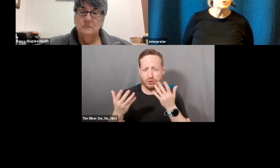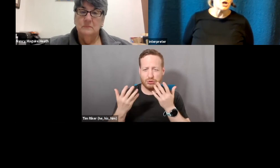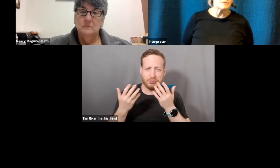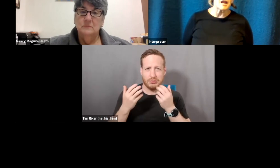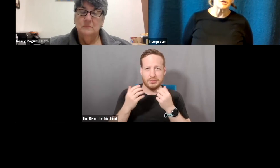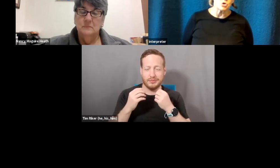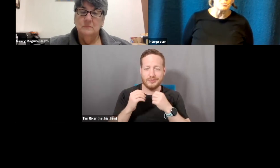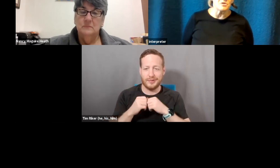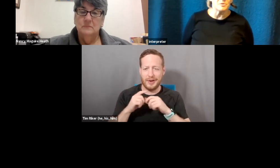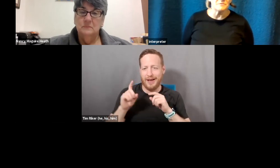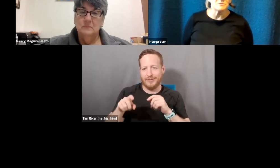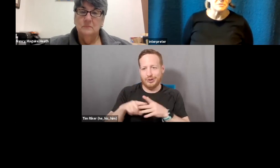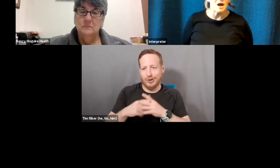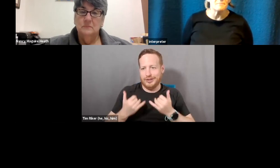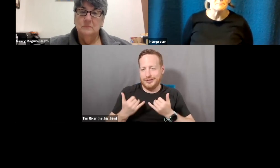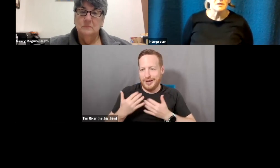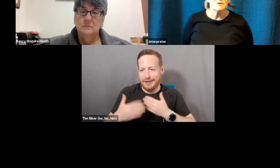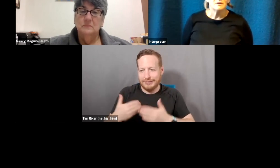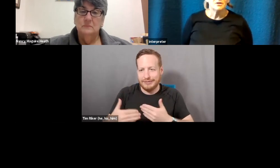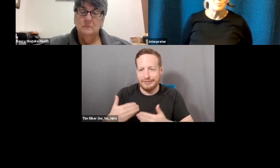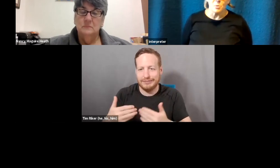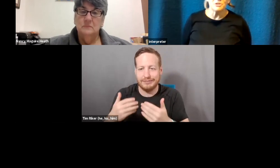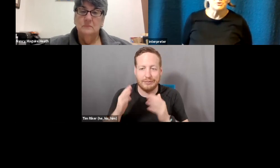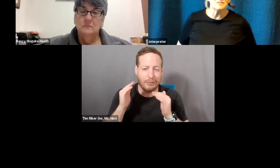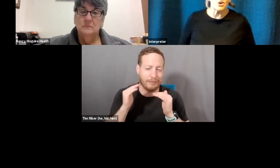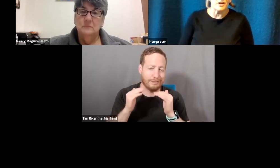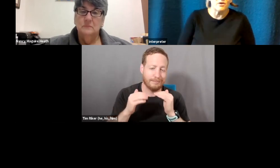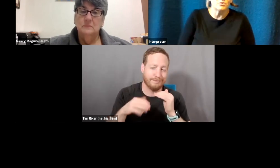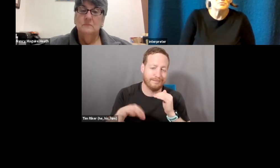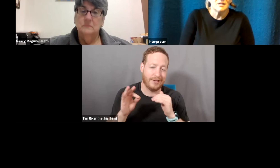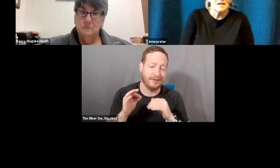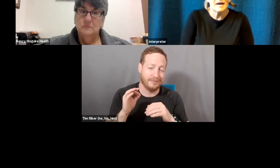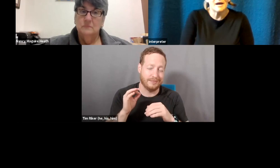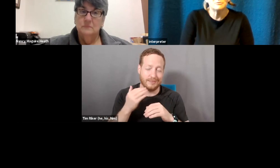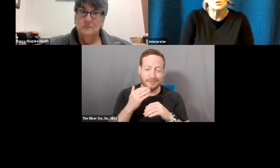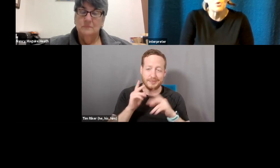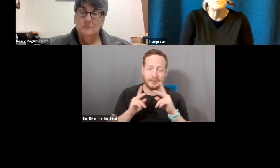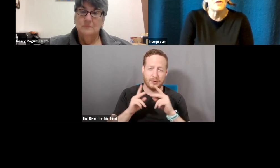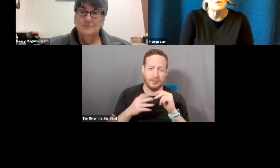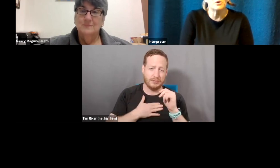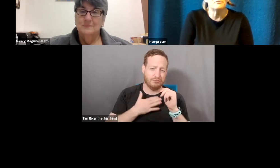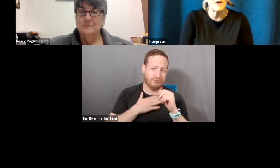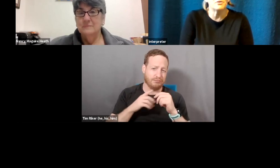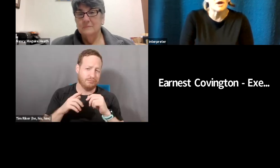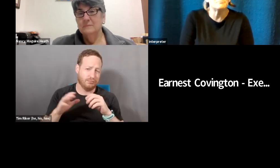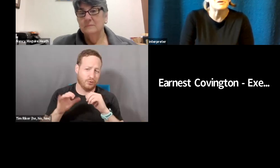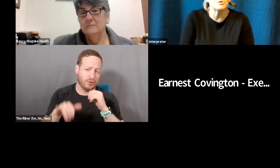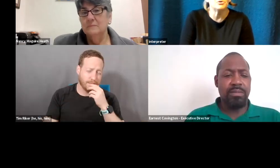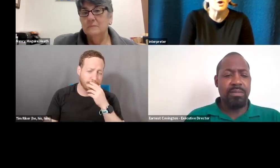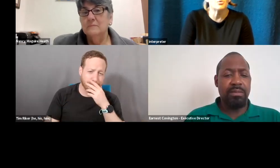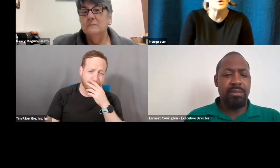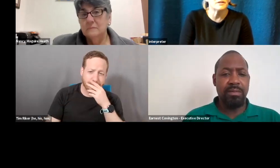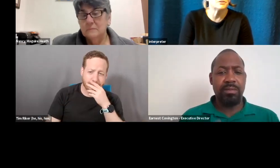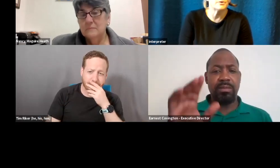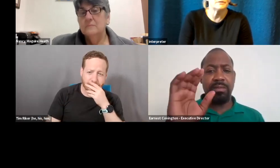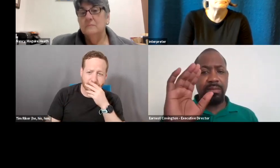And if we're talking about October, then we have some time, but we do need to start now. And I'm just hopeful that we'll find the right people